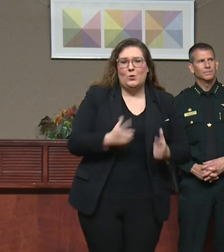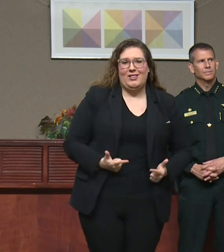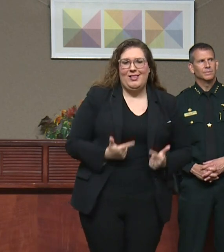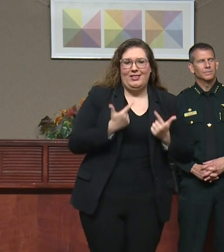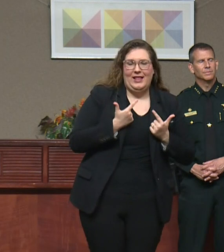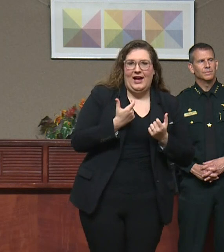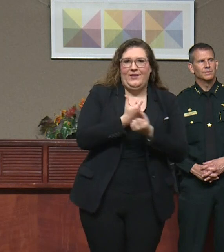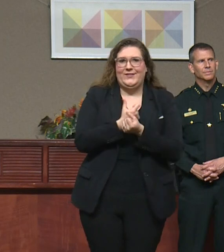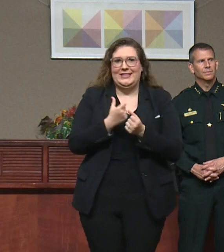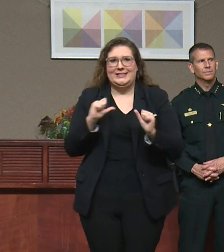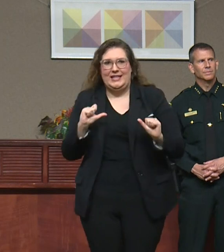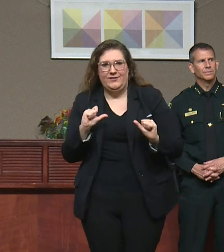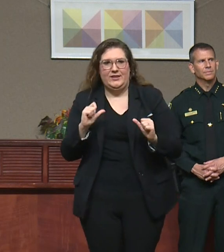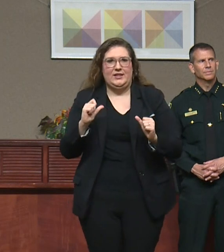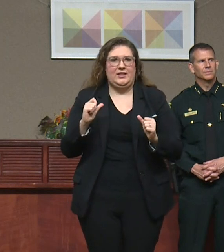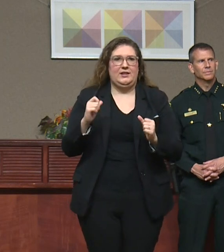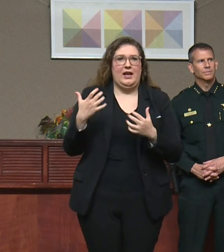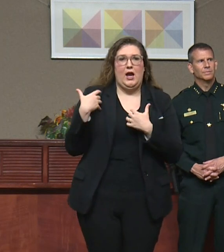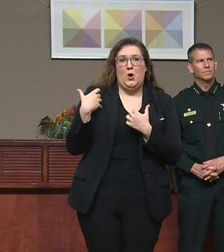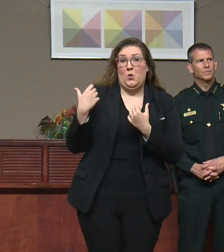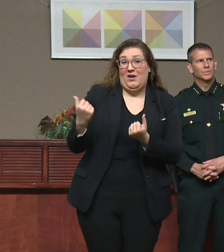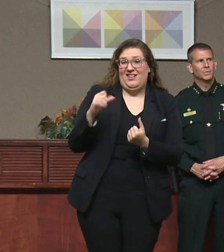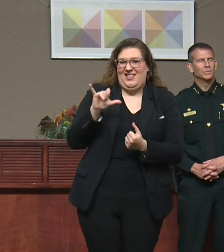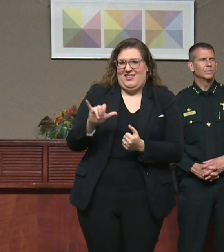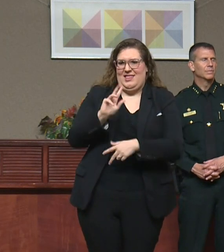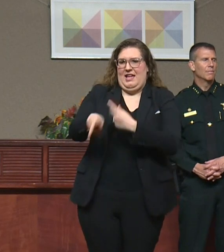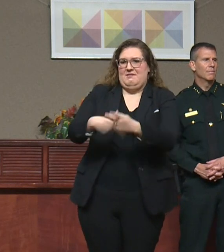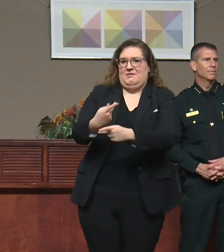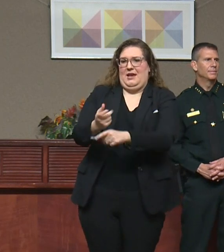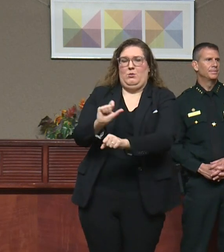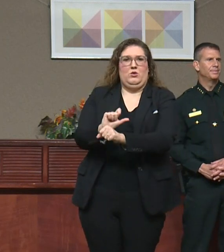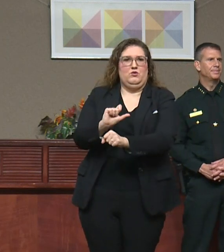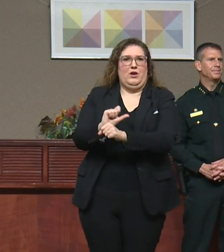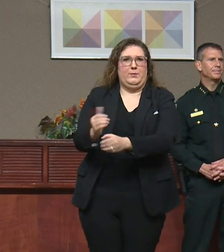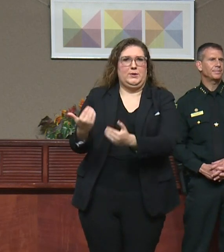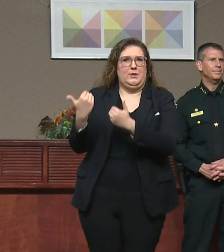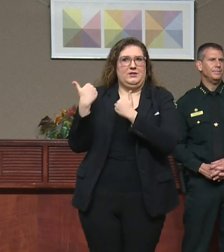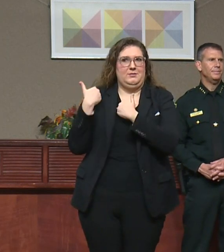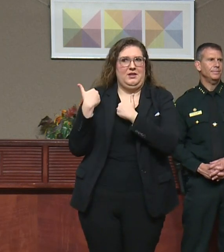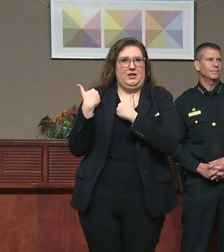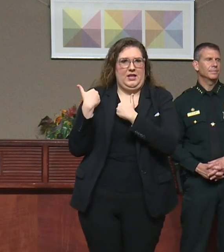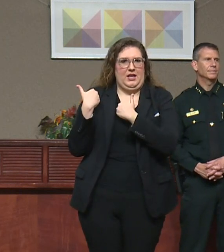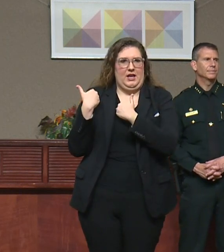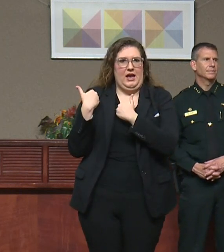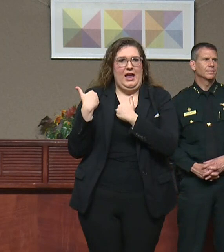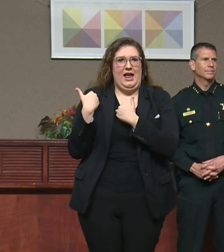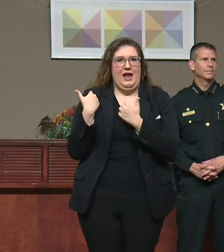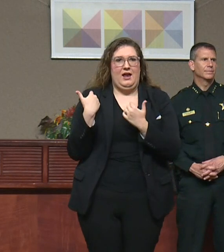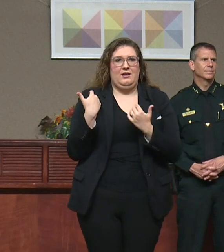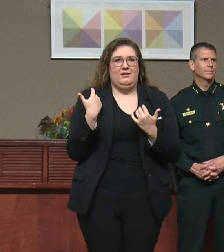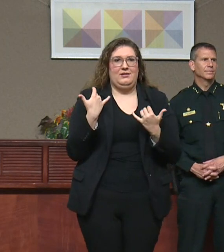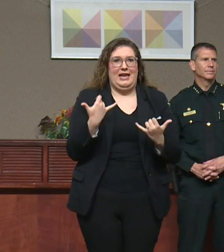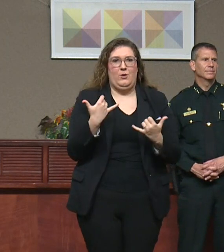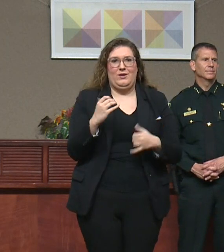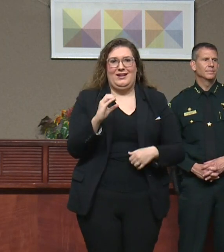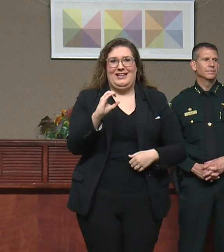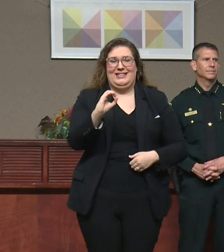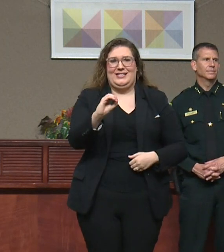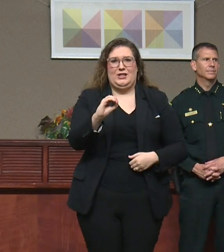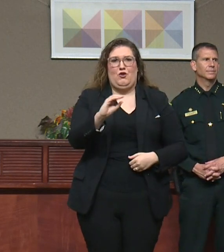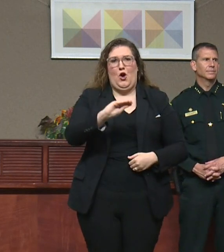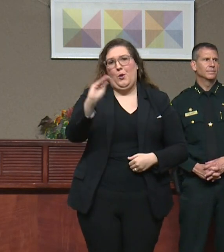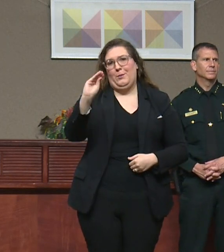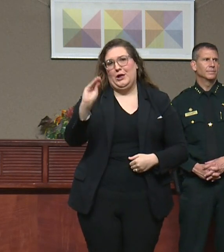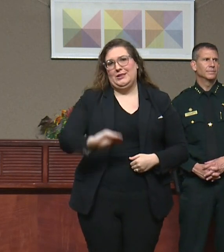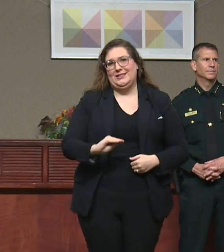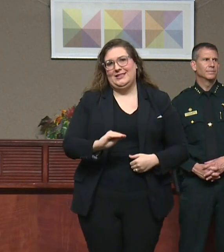types of job responsibilities. And we're looking at 0% pay increases